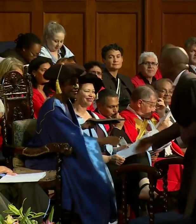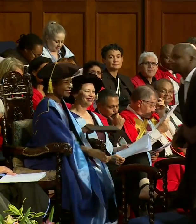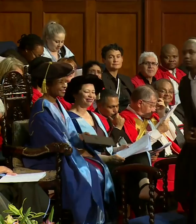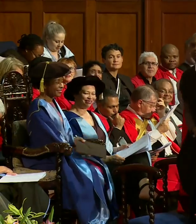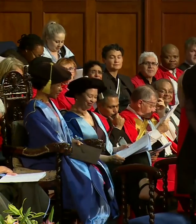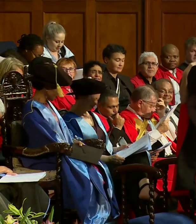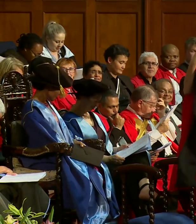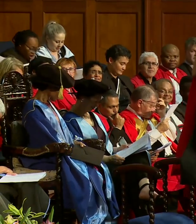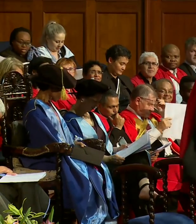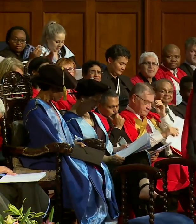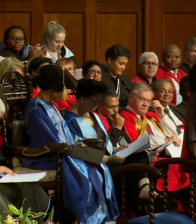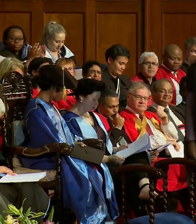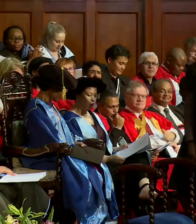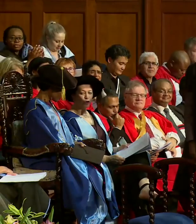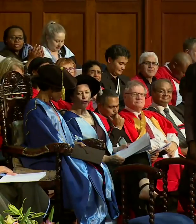Mokoro Marius Makara.